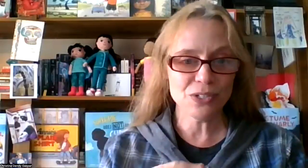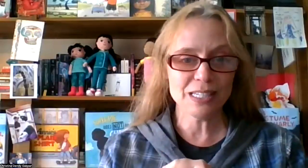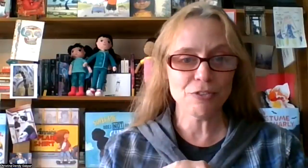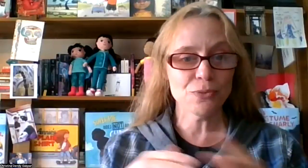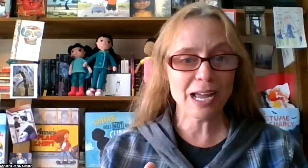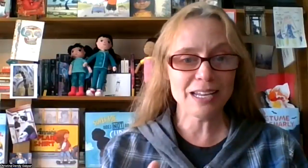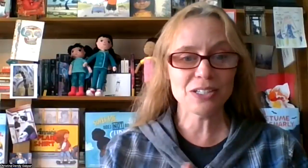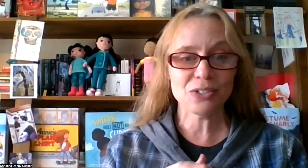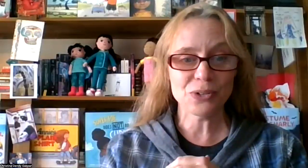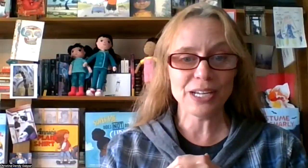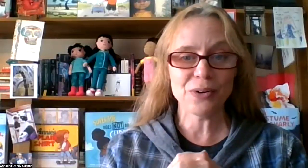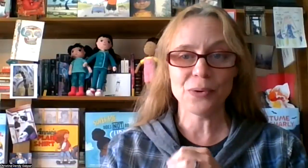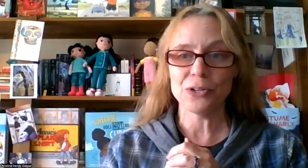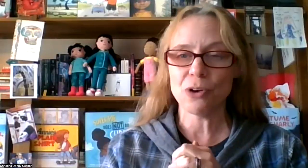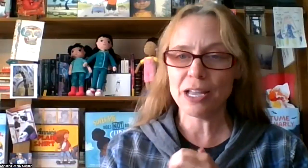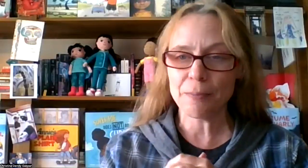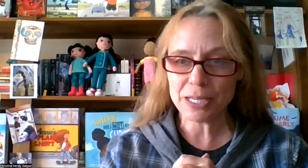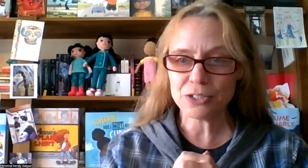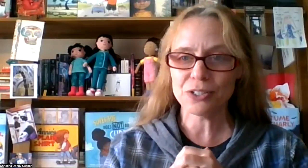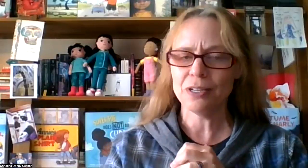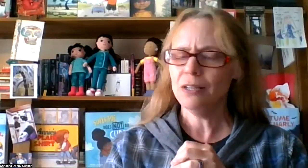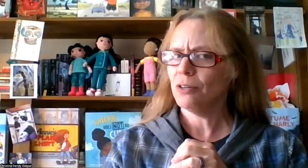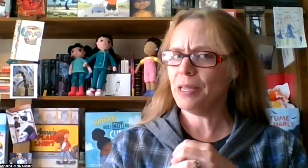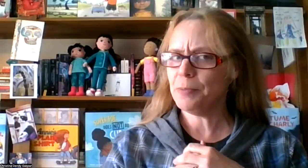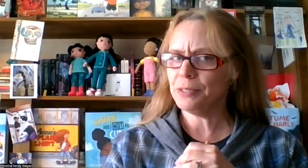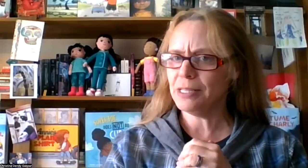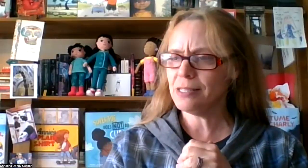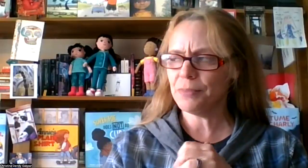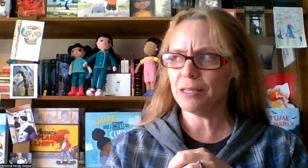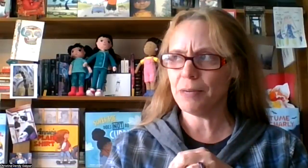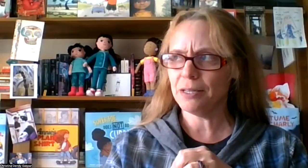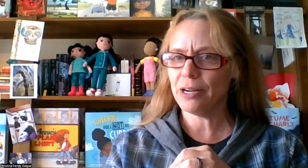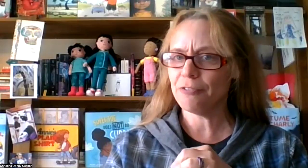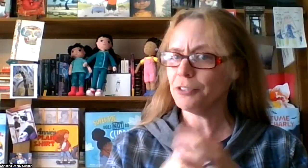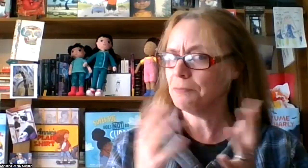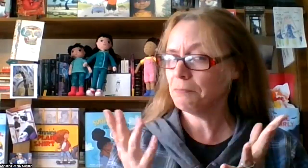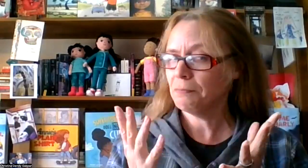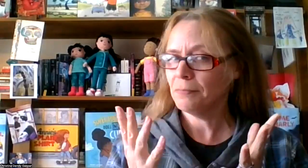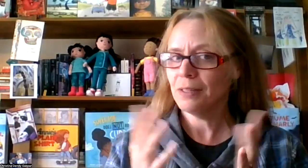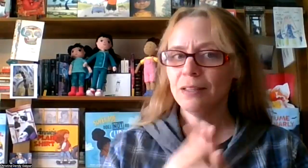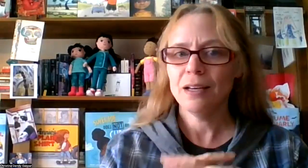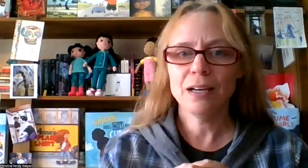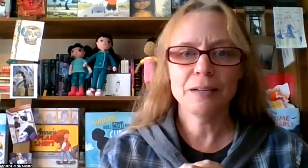lot of students, if you're writing a story or drawing a picture or maybe building something in Minecraft,